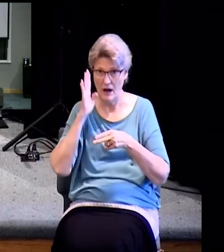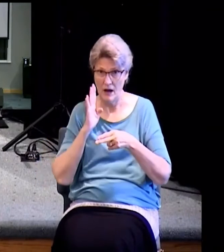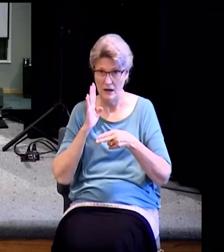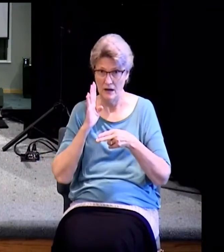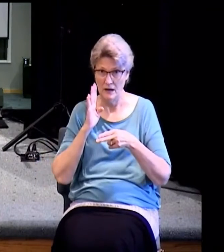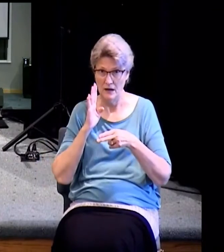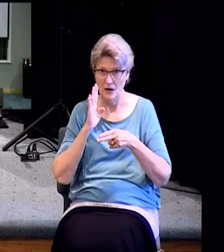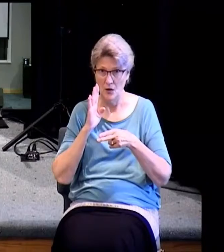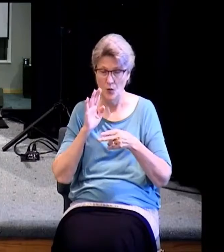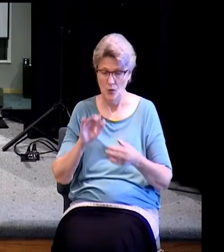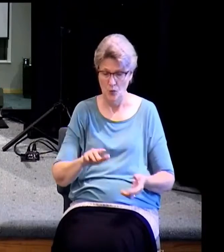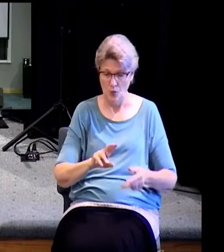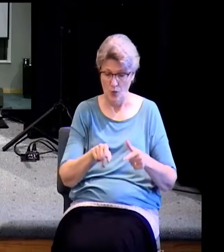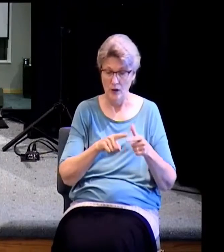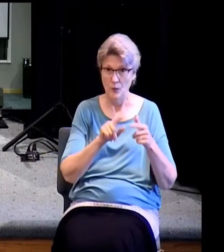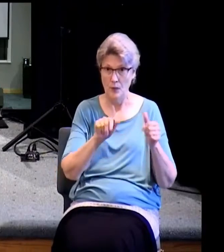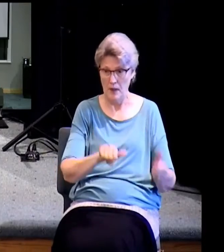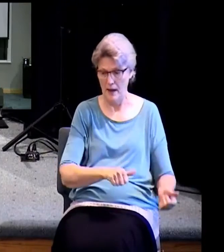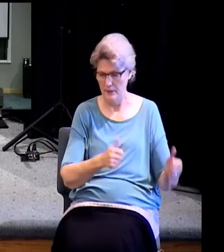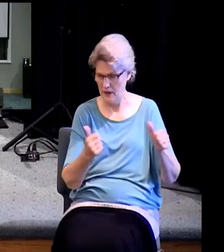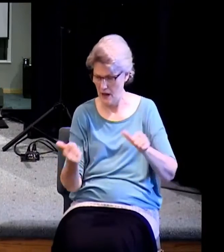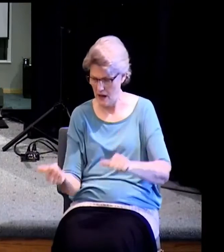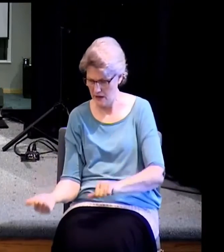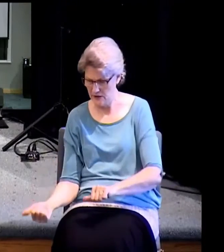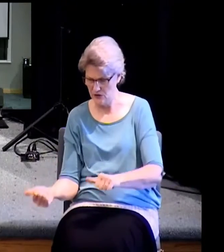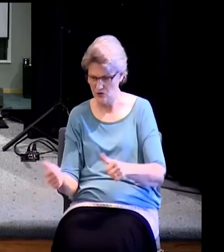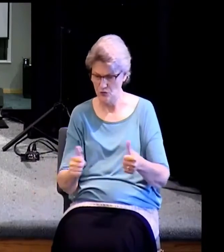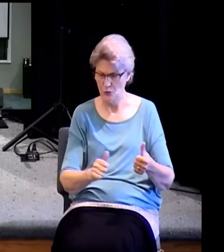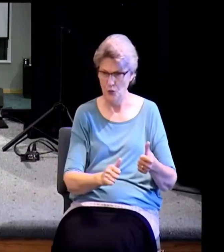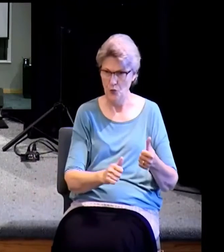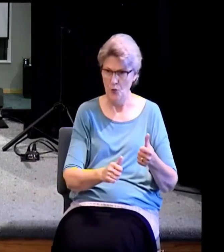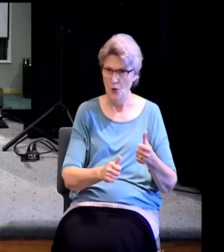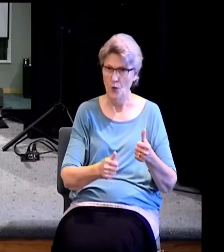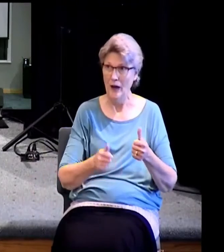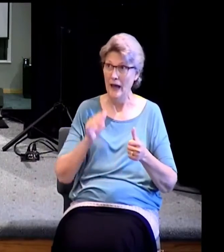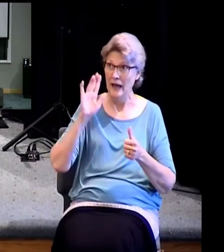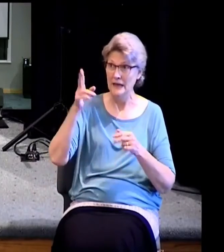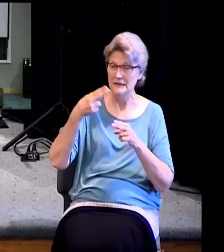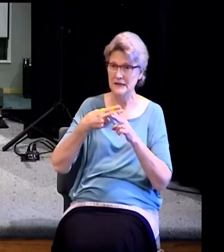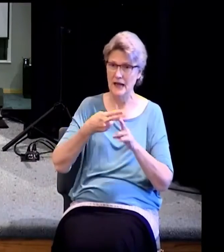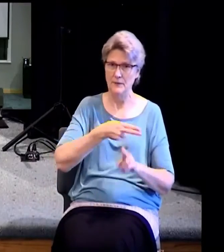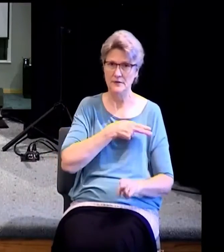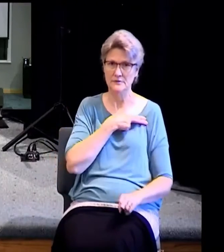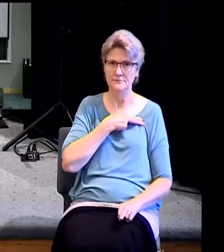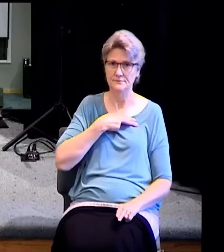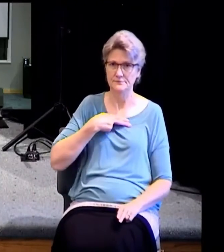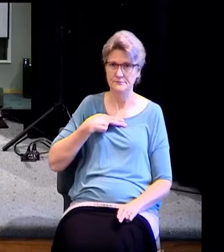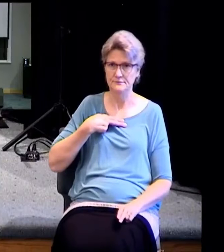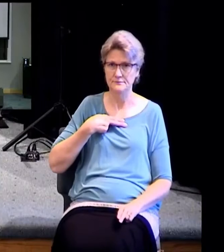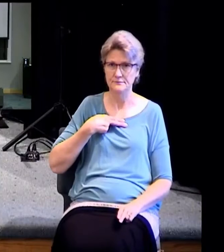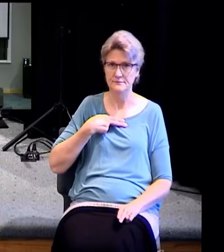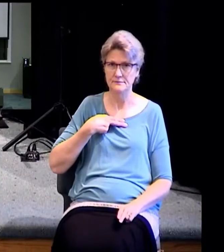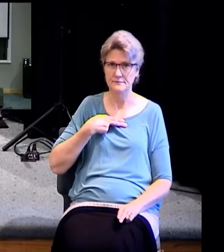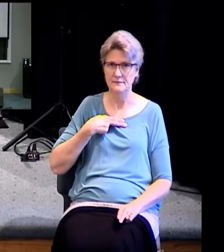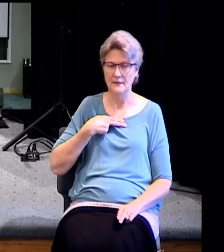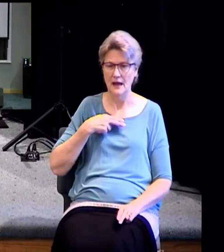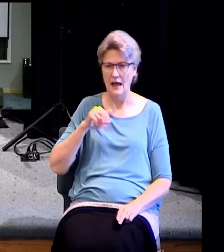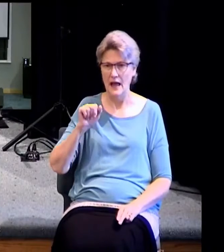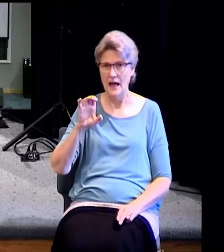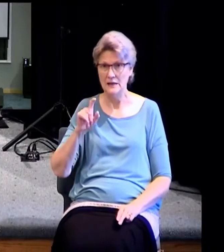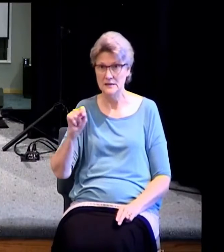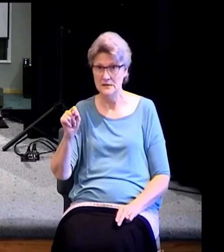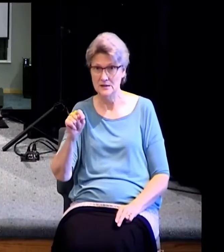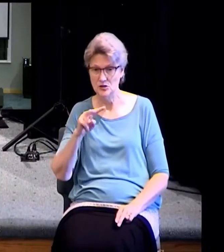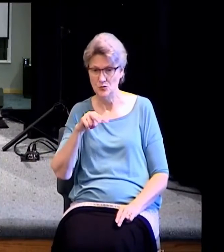we go down in the water, we take on his name. In Acts 22:16, it says,